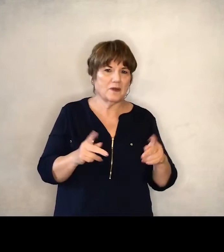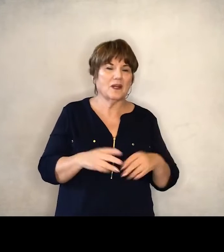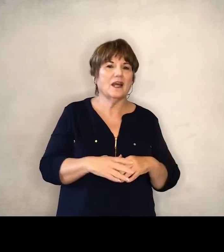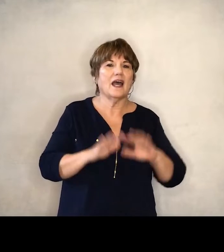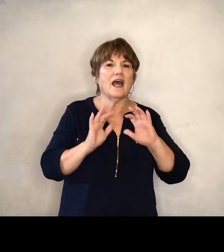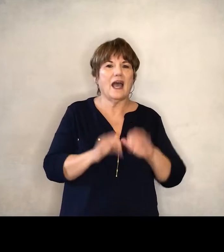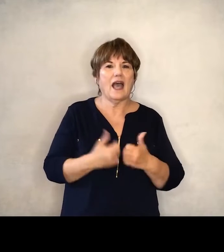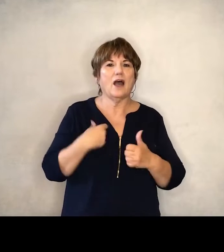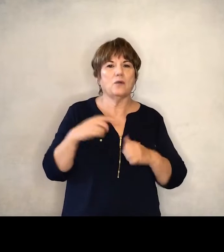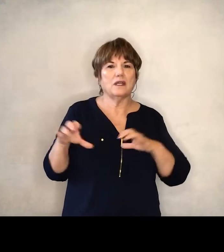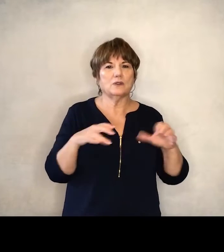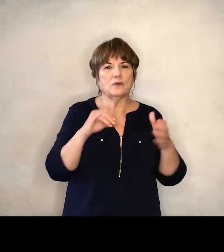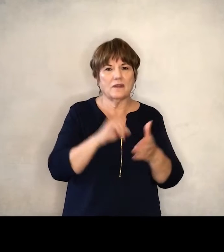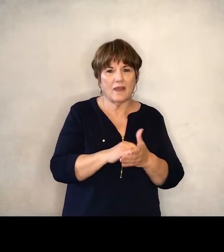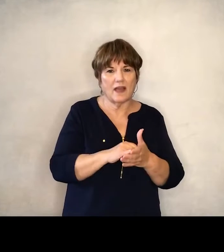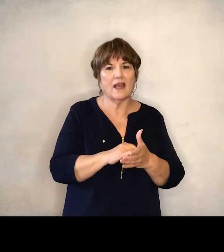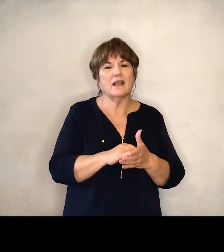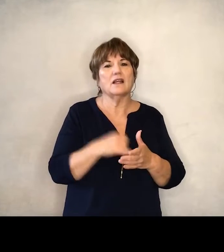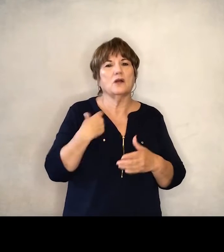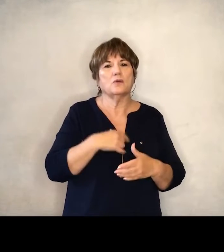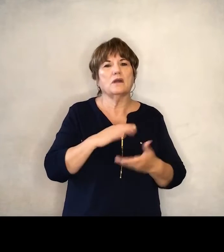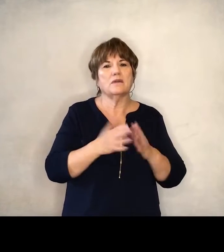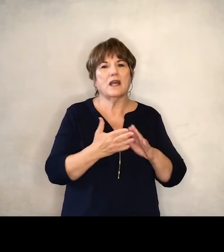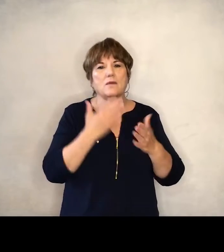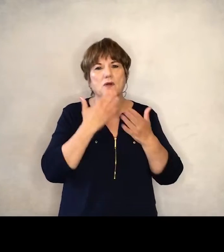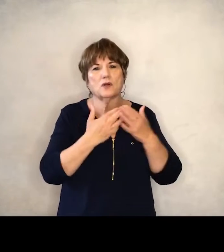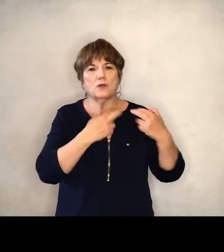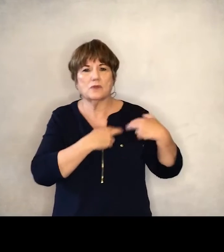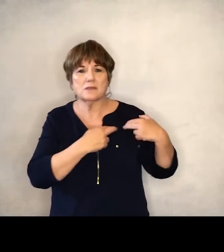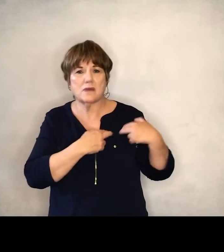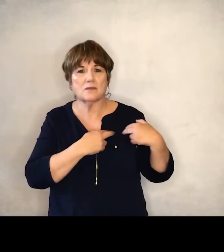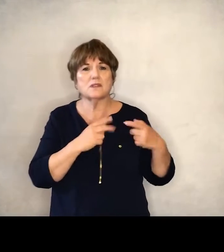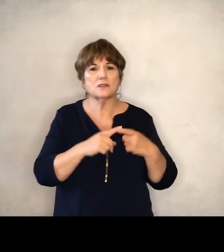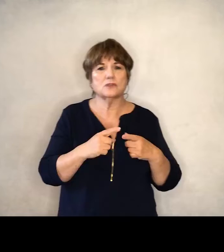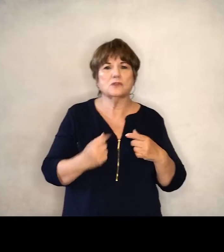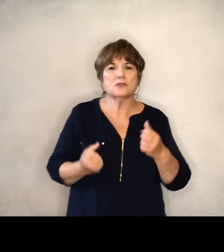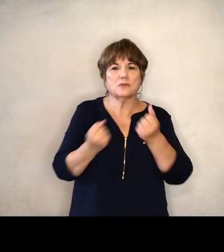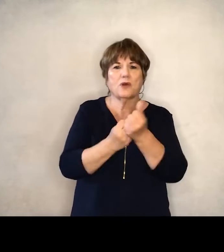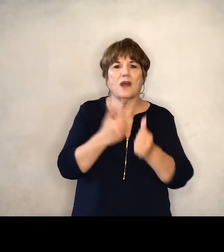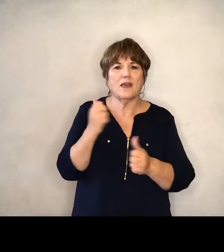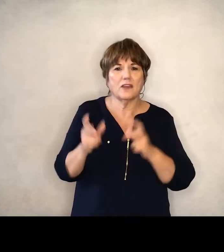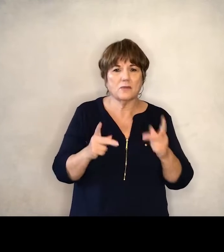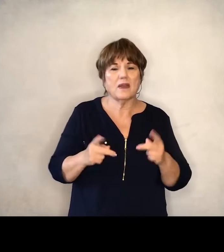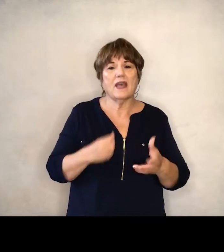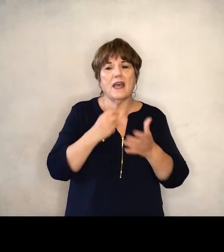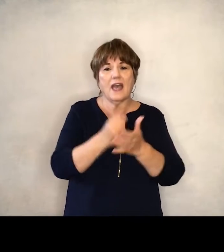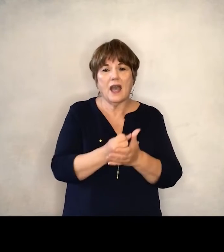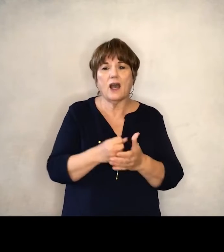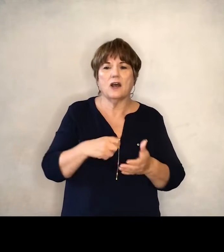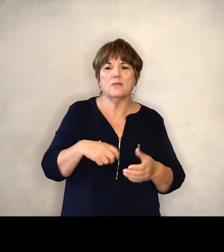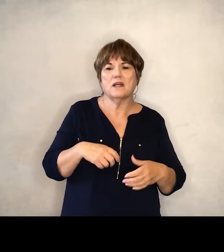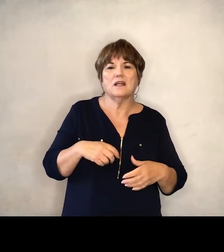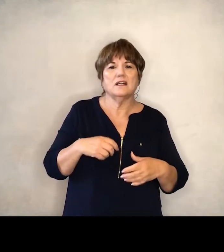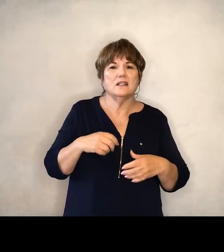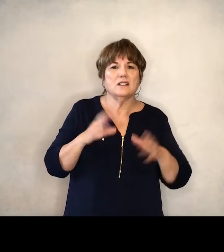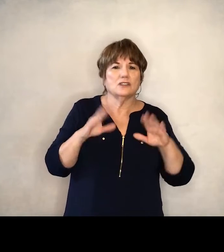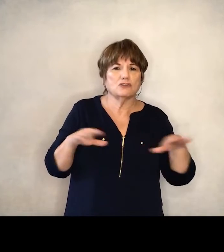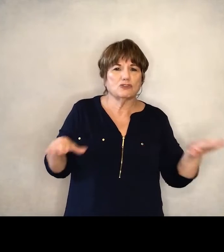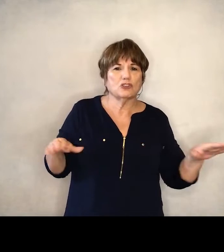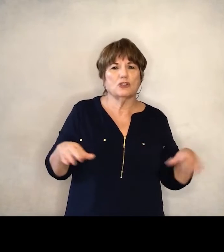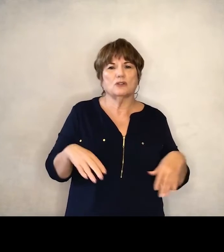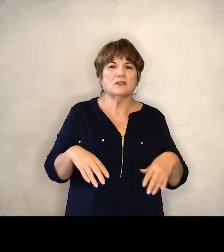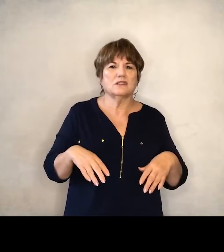and the way that we are good stewards to other people, and we help our kids go to VBS and to summer camp, and we help